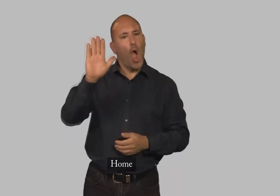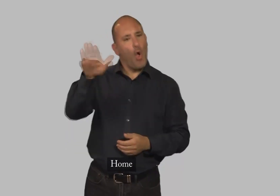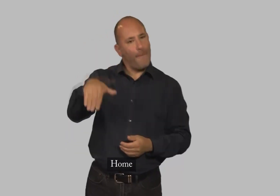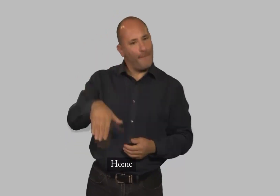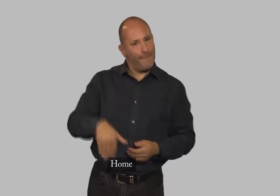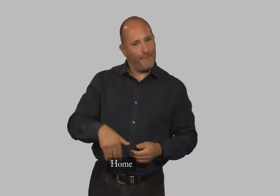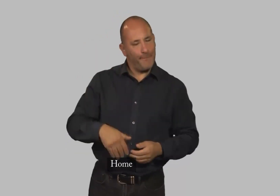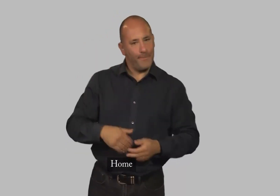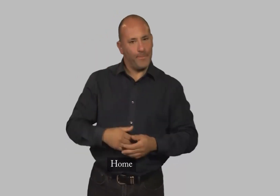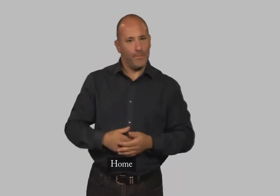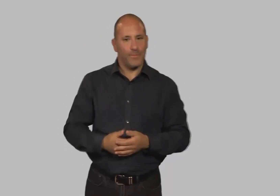Home.